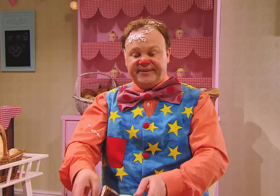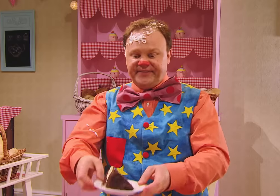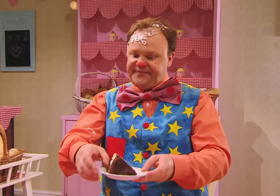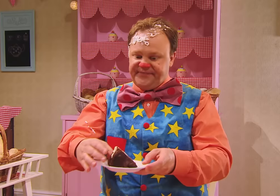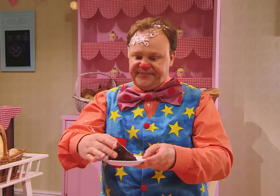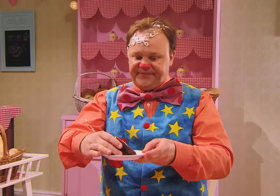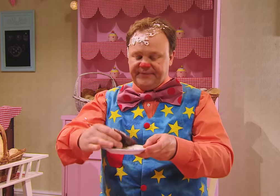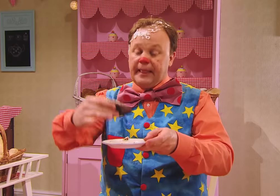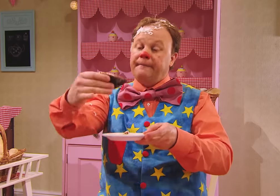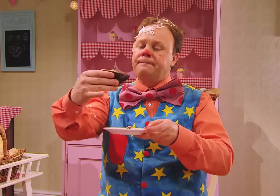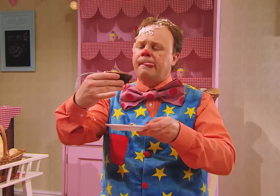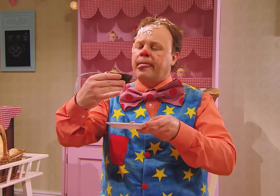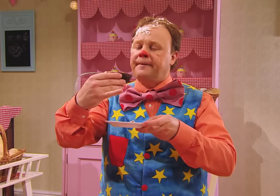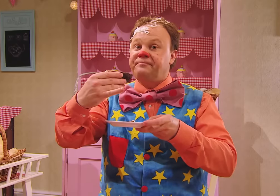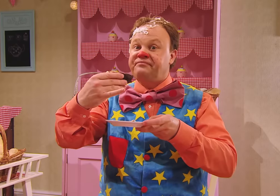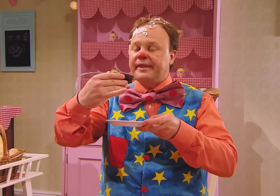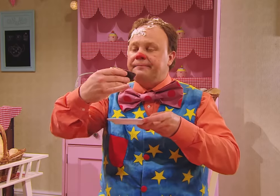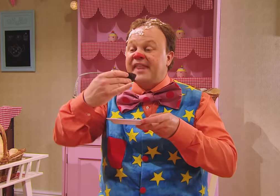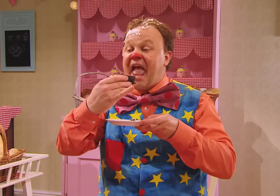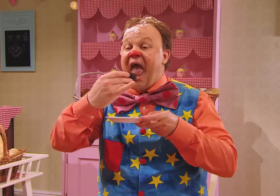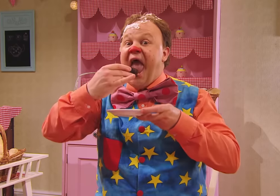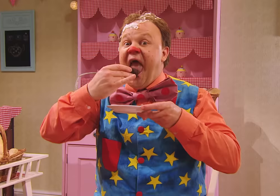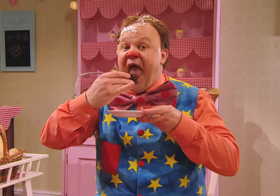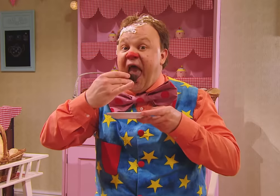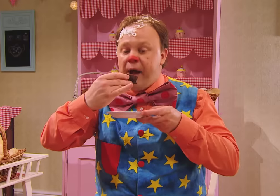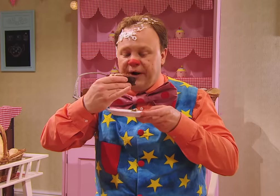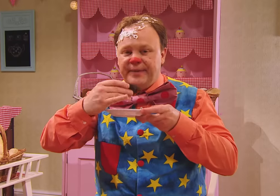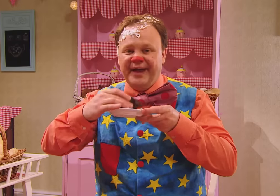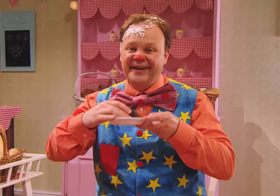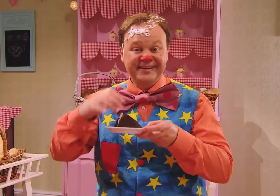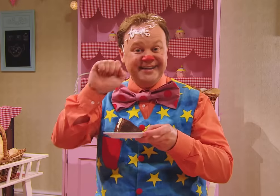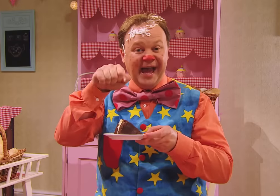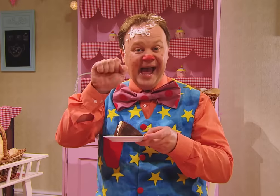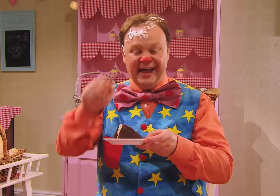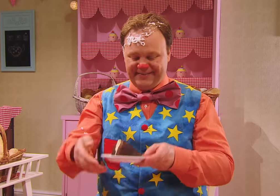Mr. Tumble, please will you show us the sign for best friend? What? Yes!